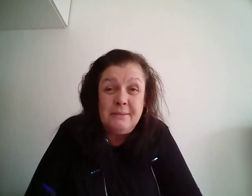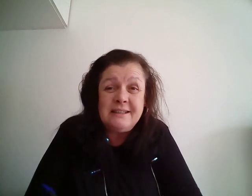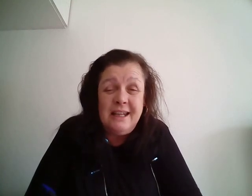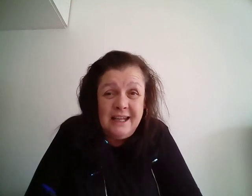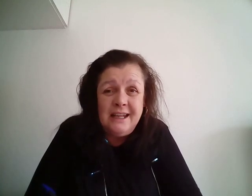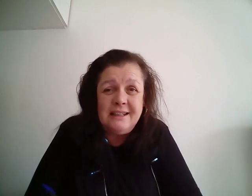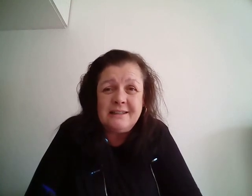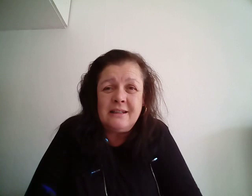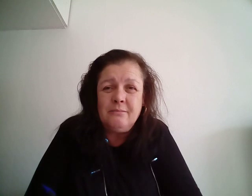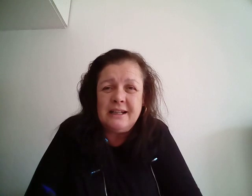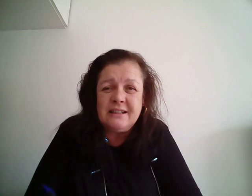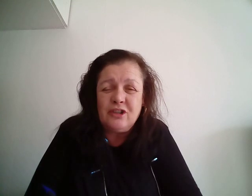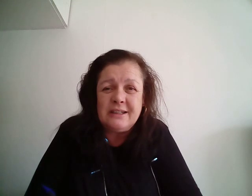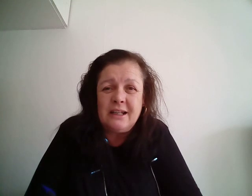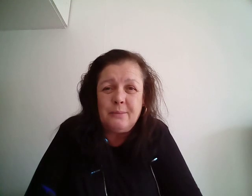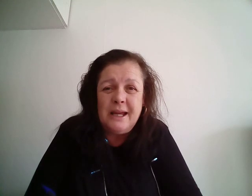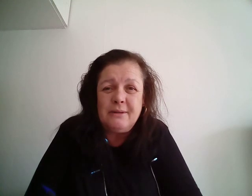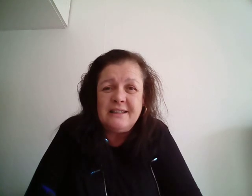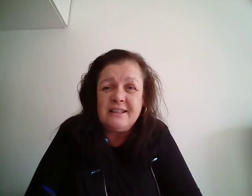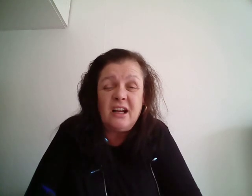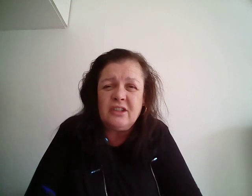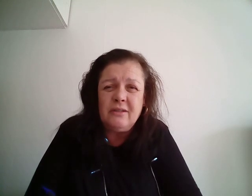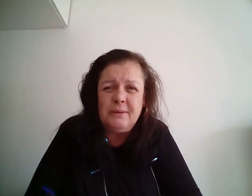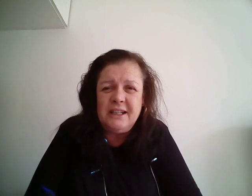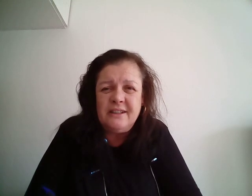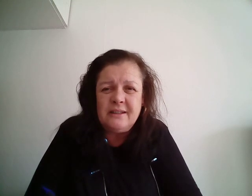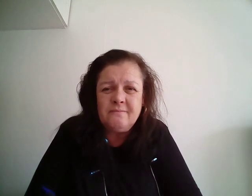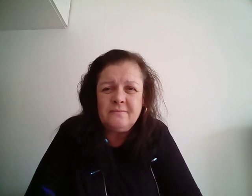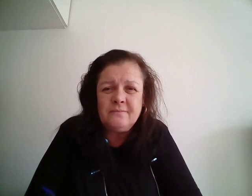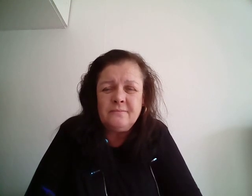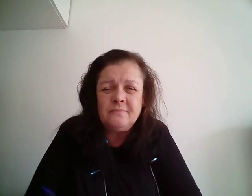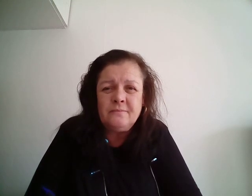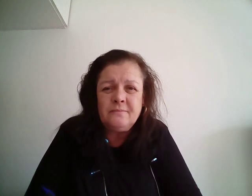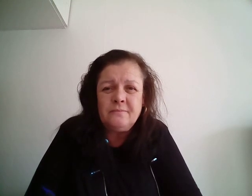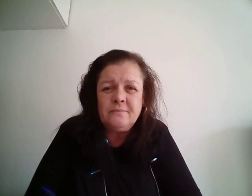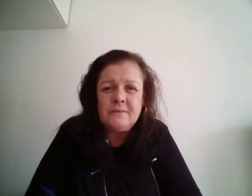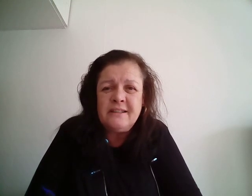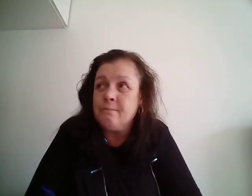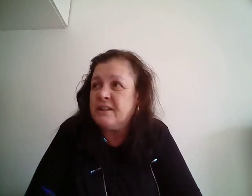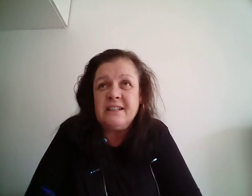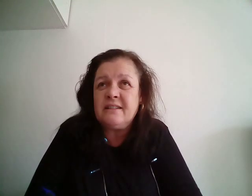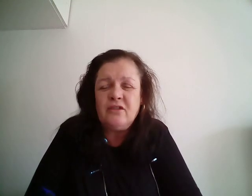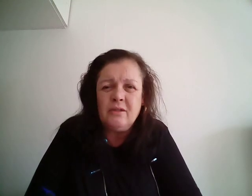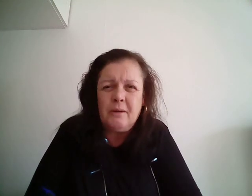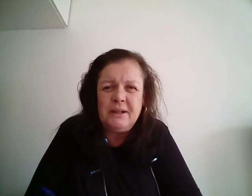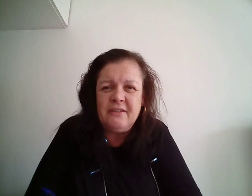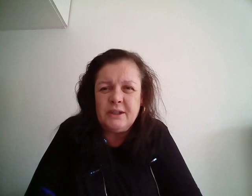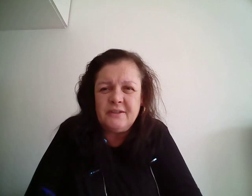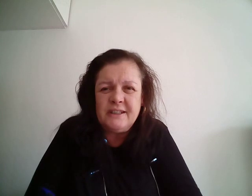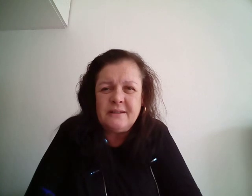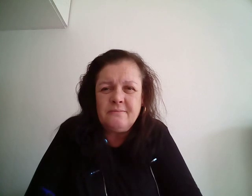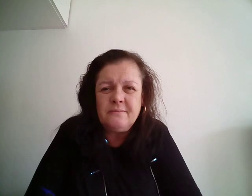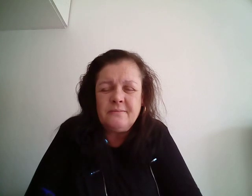matter is, my delicious little babies, is that I do not believe it. Simple things, do not believe a word of it.